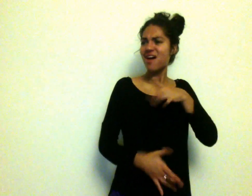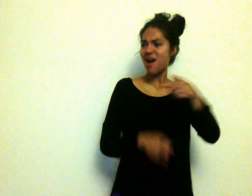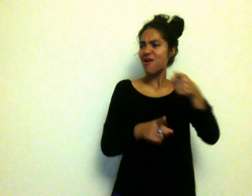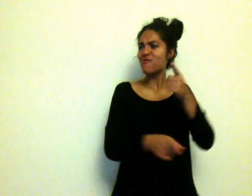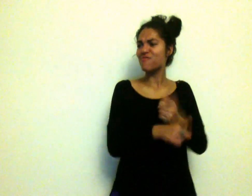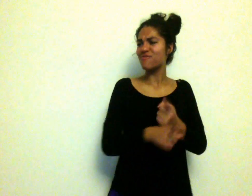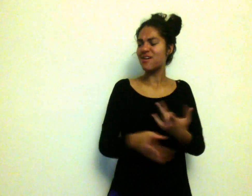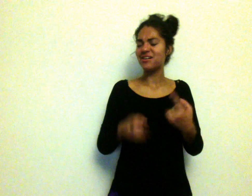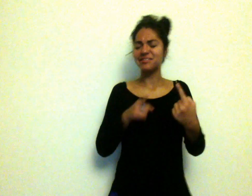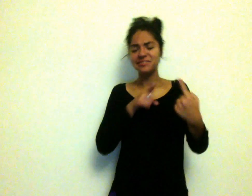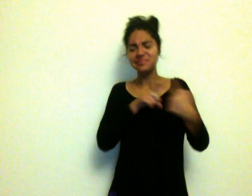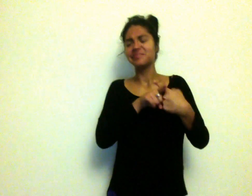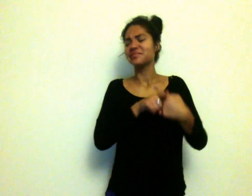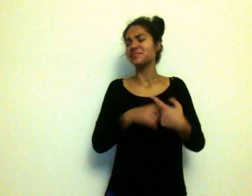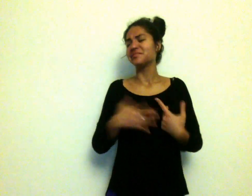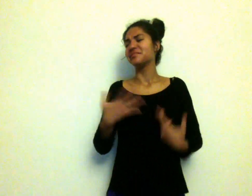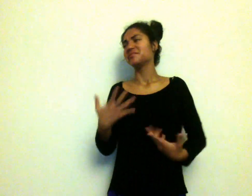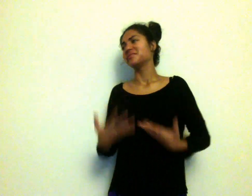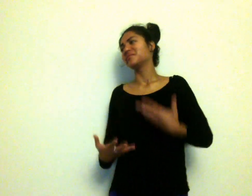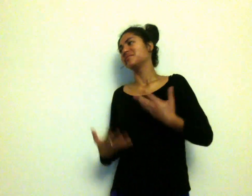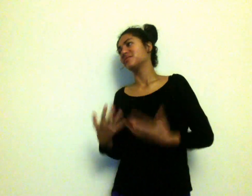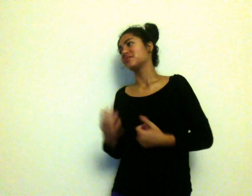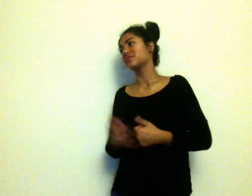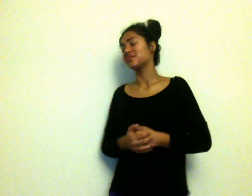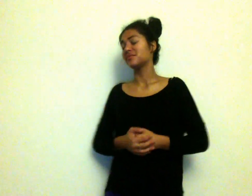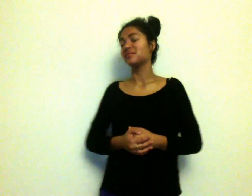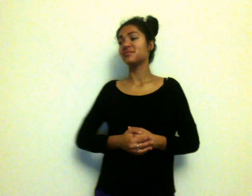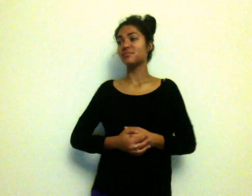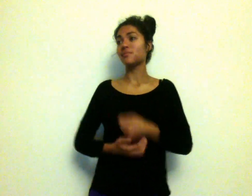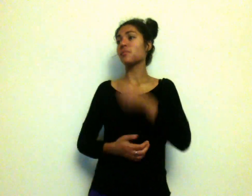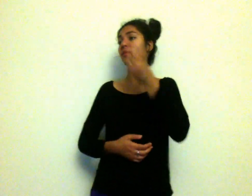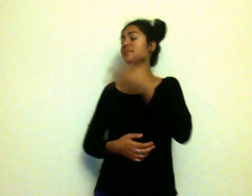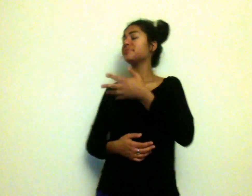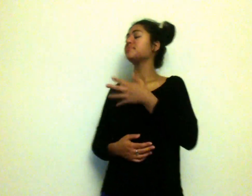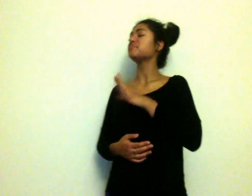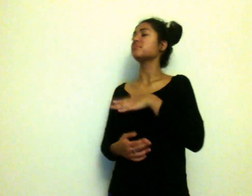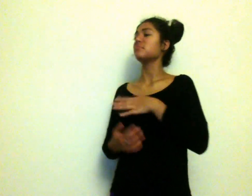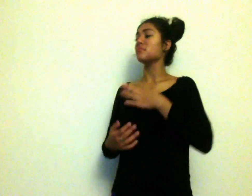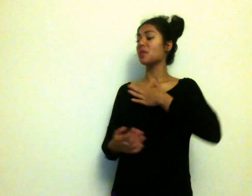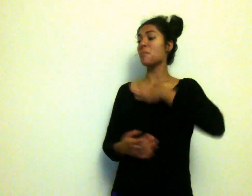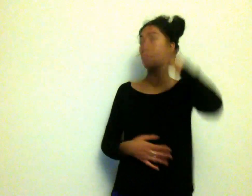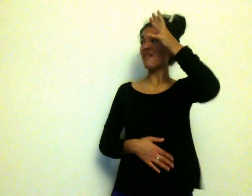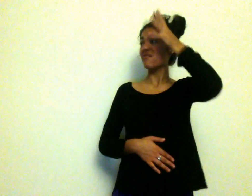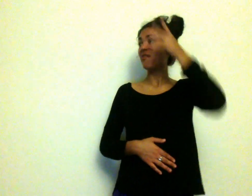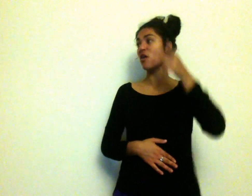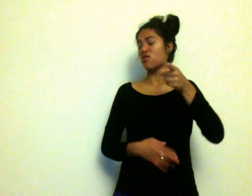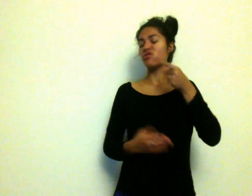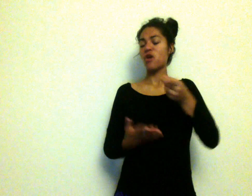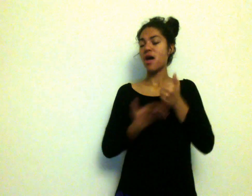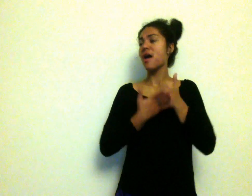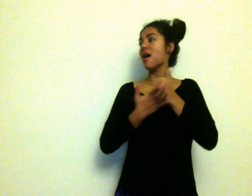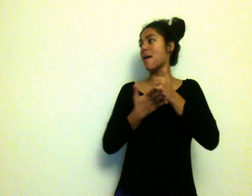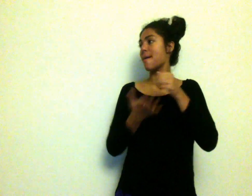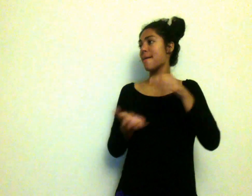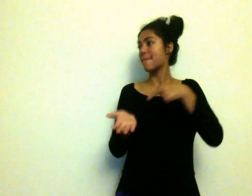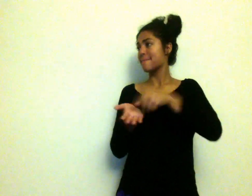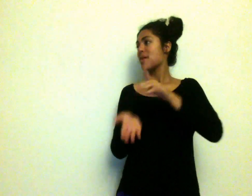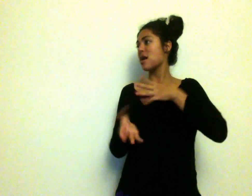My father paid my way for me to get my MBA, he said, and I have just received that degree. Do you think it